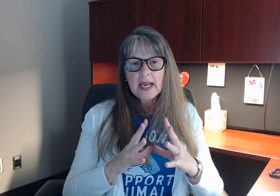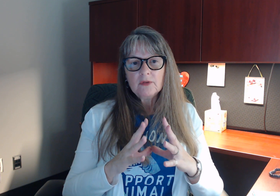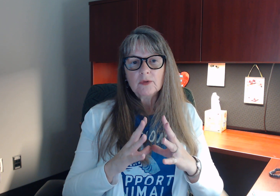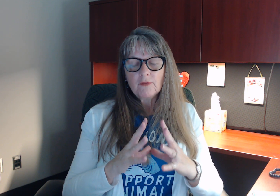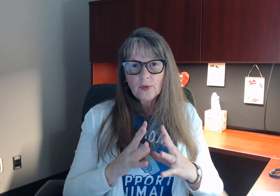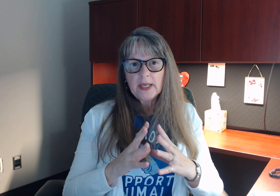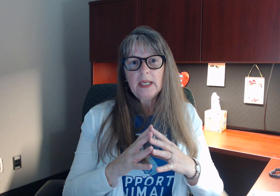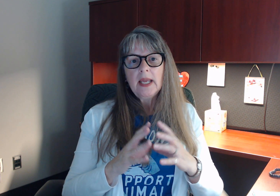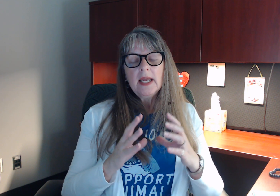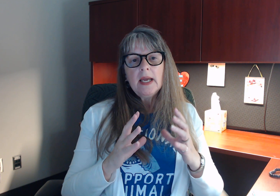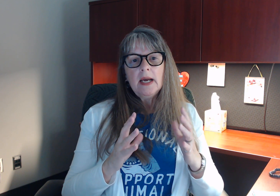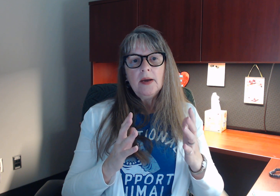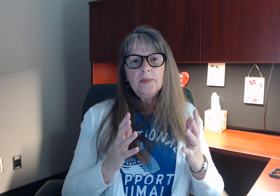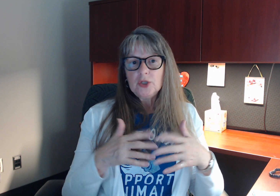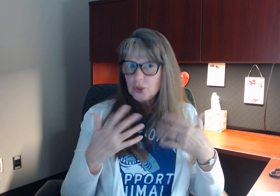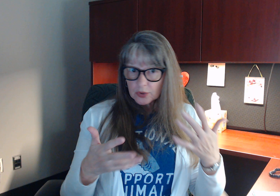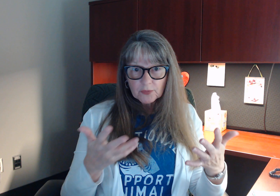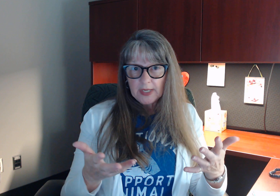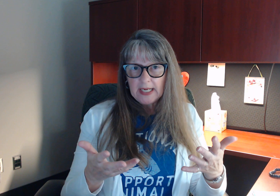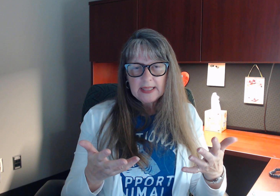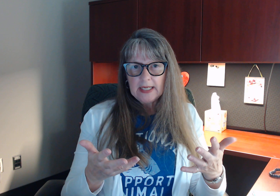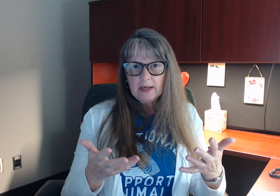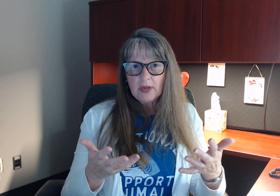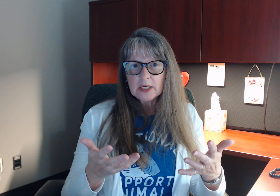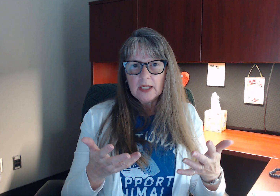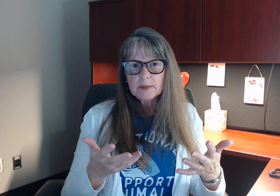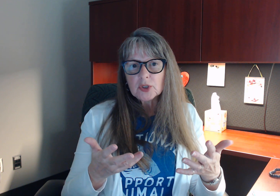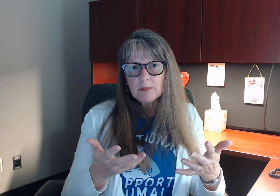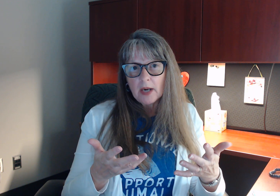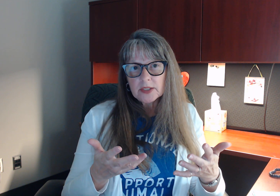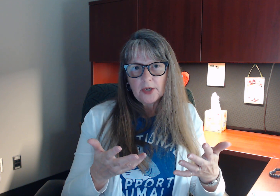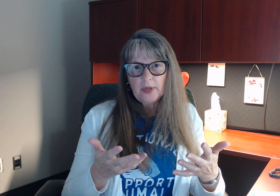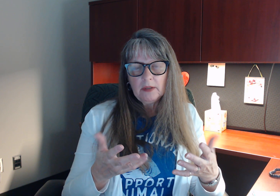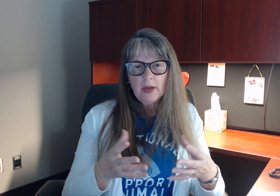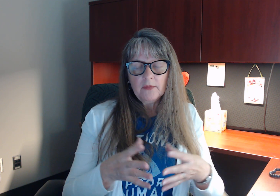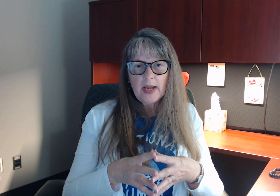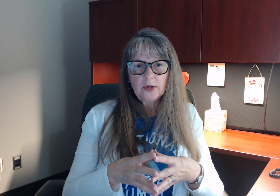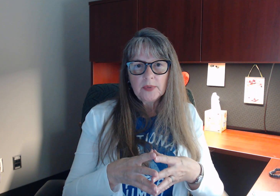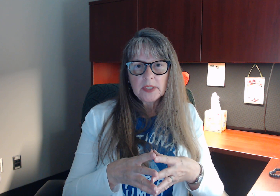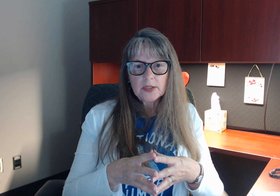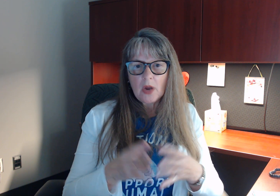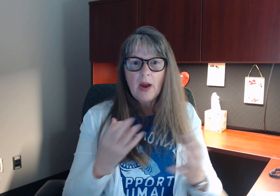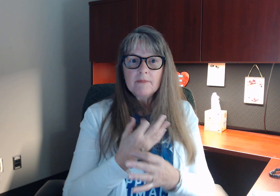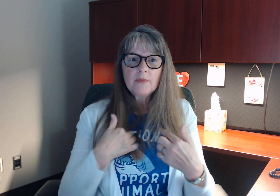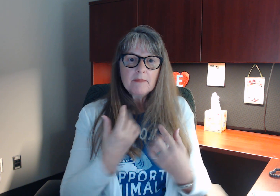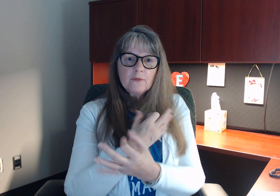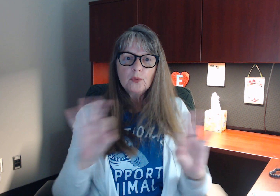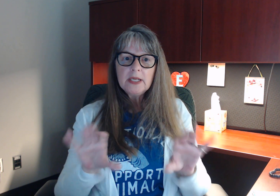for free is used for anything, especially monetary value. It does. I'm free to do